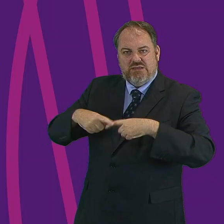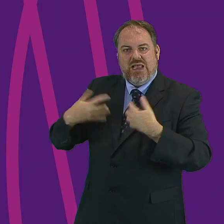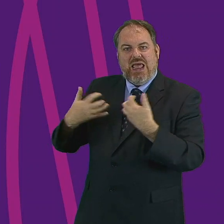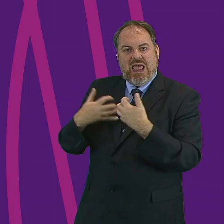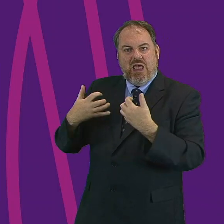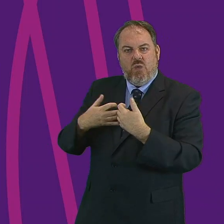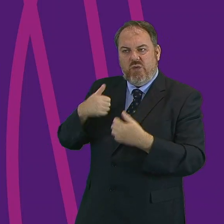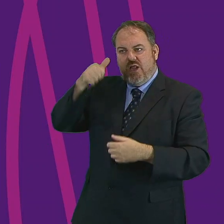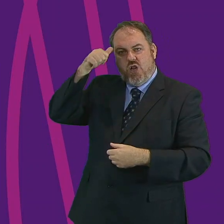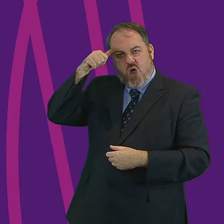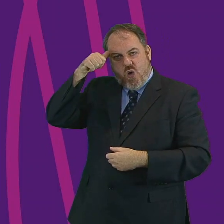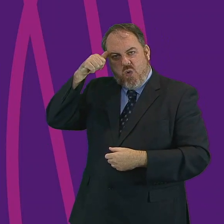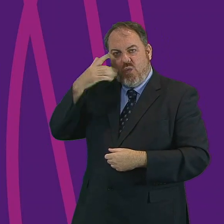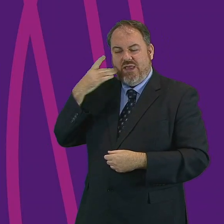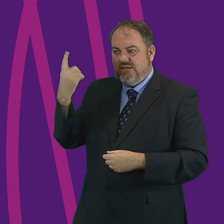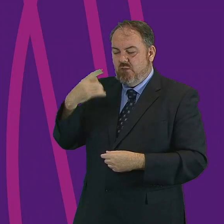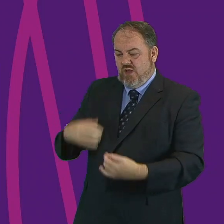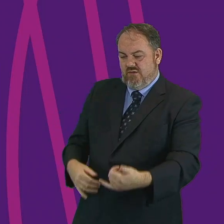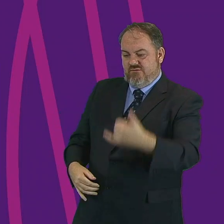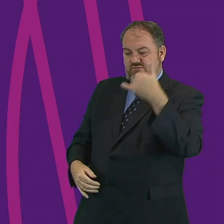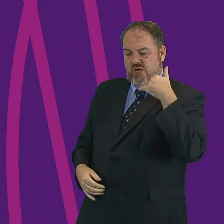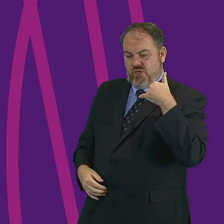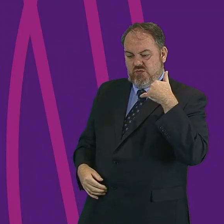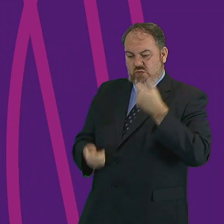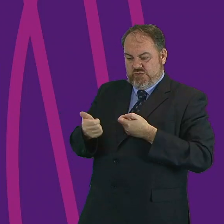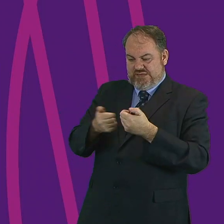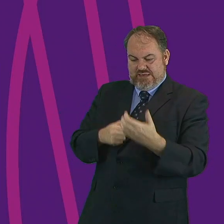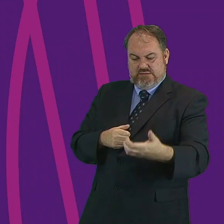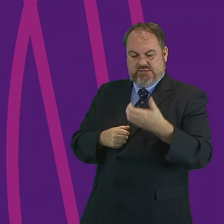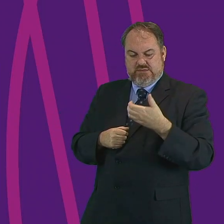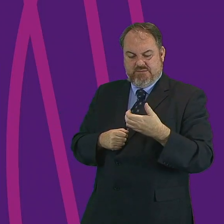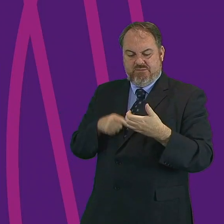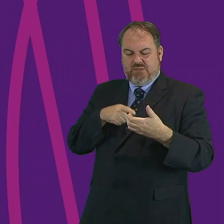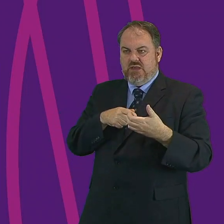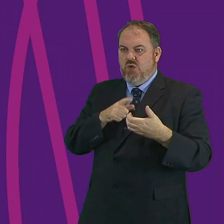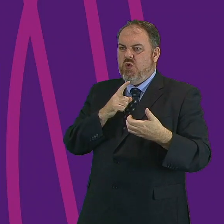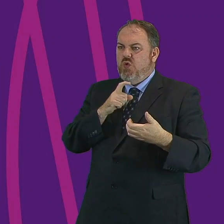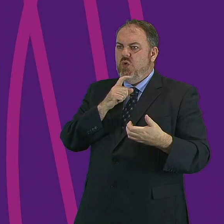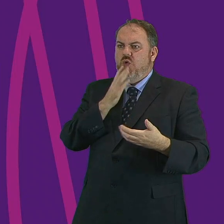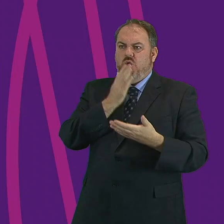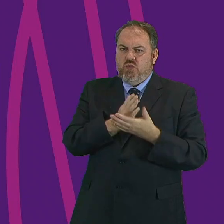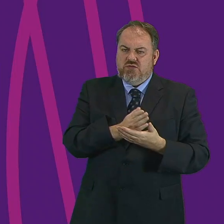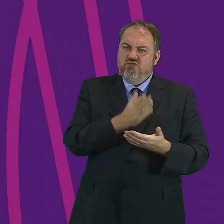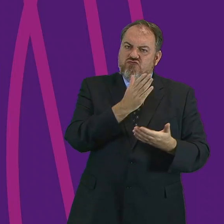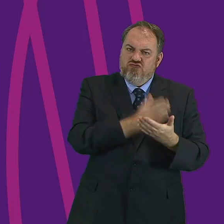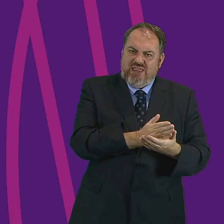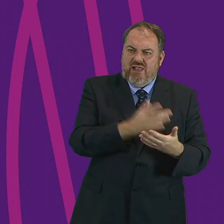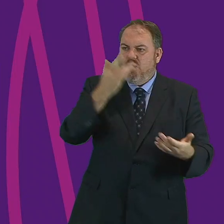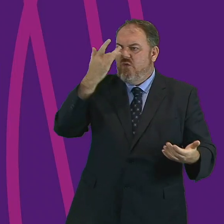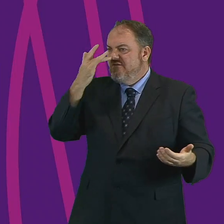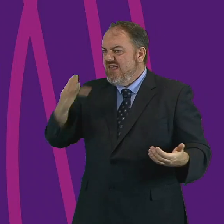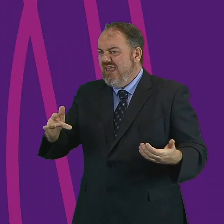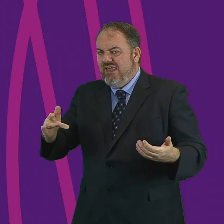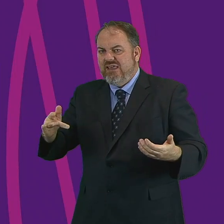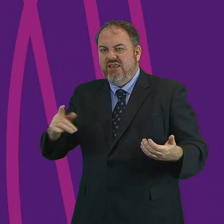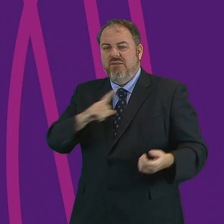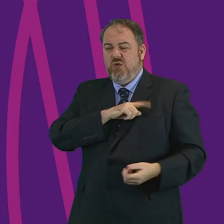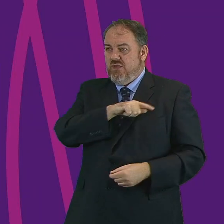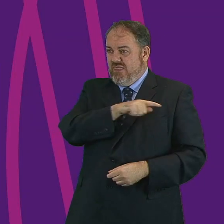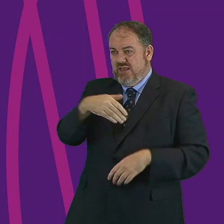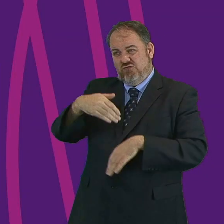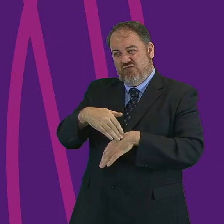positive judgment and development, and at a time of a multitude of challenges for Scottish businesses, I think the member is right to see this as a positive